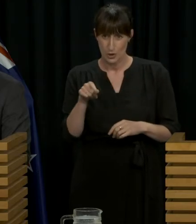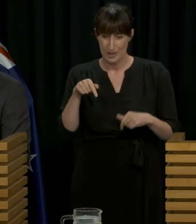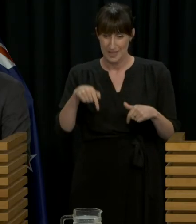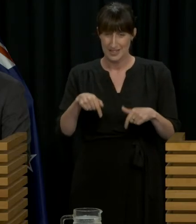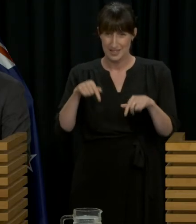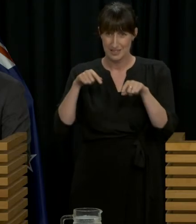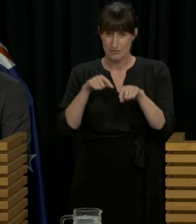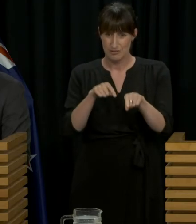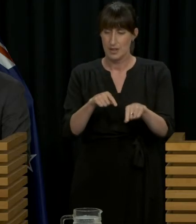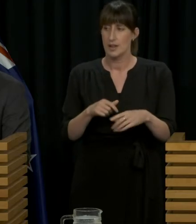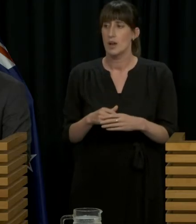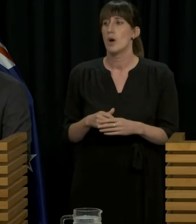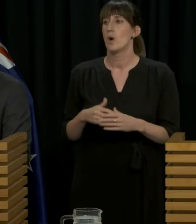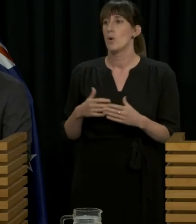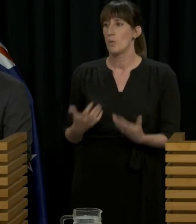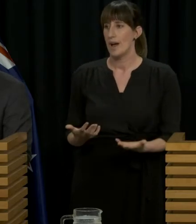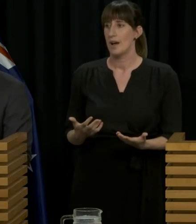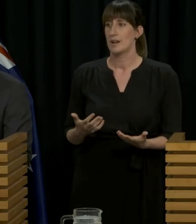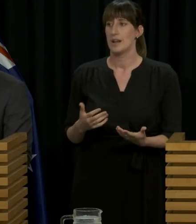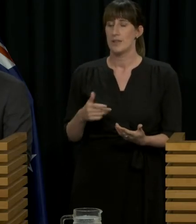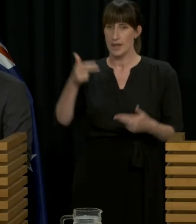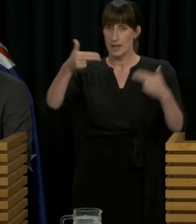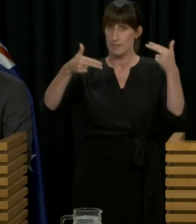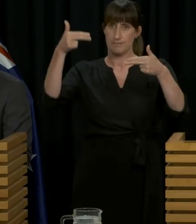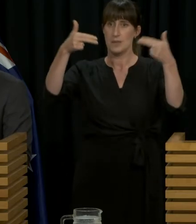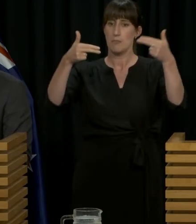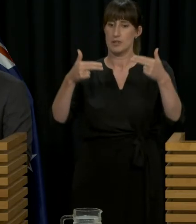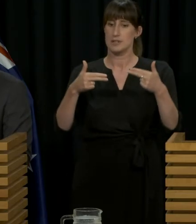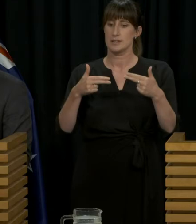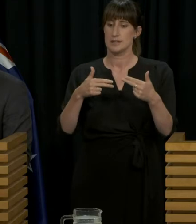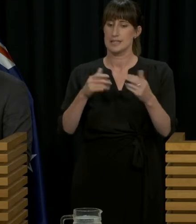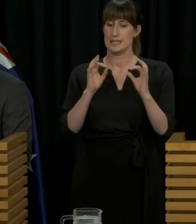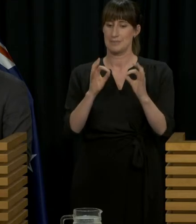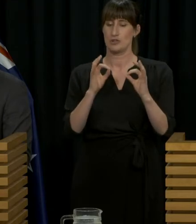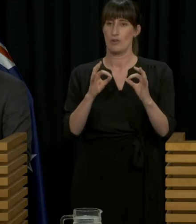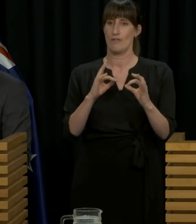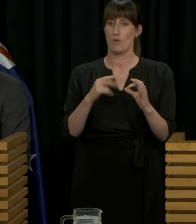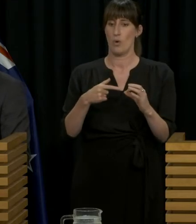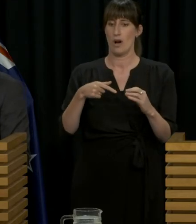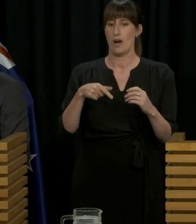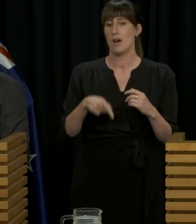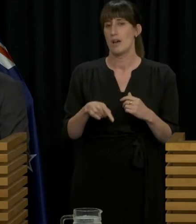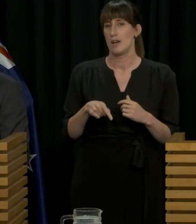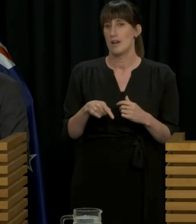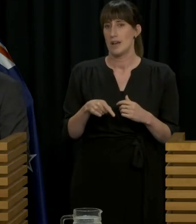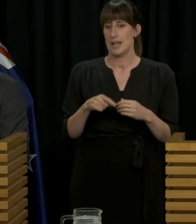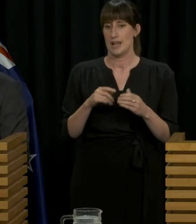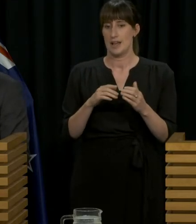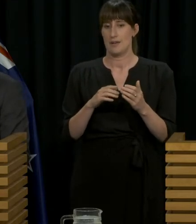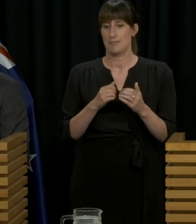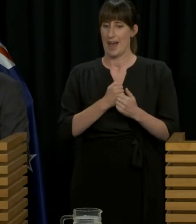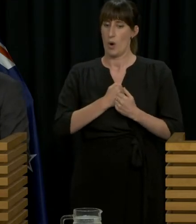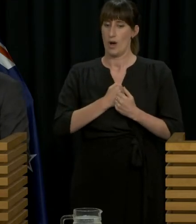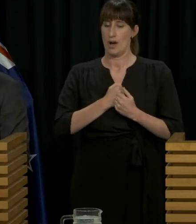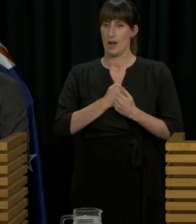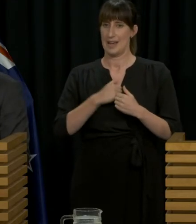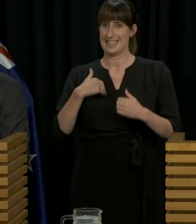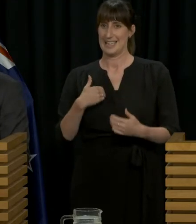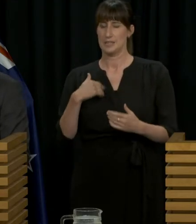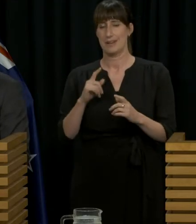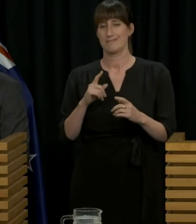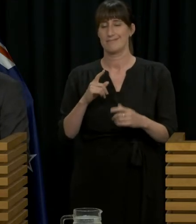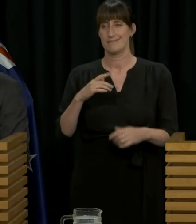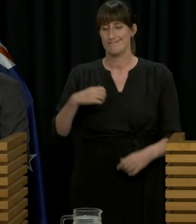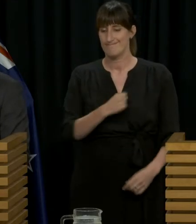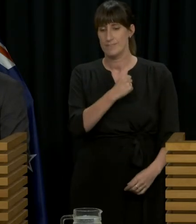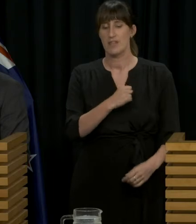designed for MIQ needs, and so it is unfortunate that the Pullman is one of the last to get that upgrade. Is it true